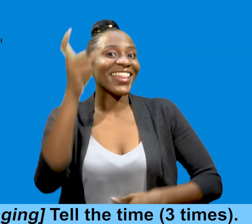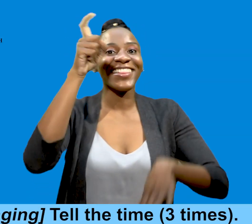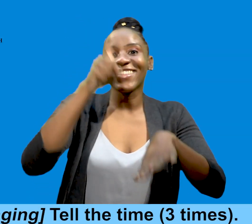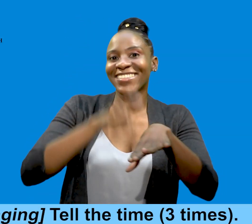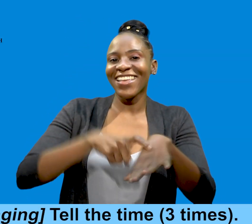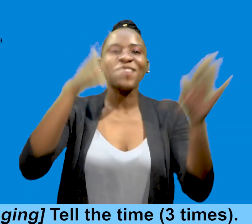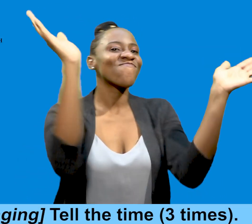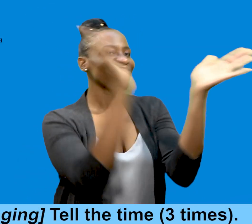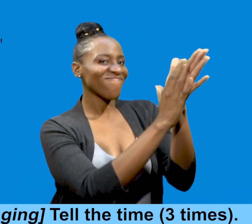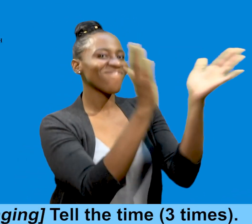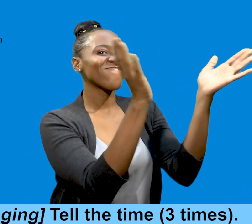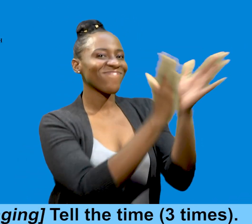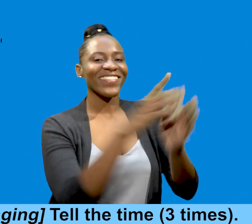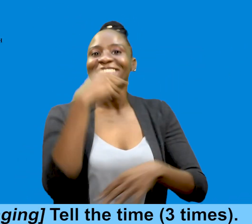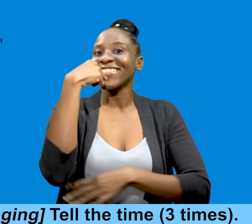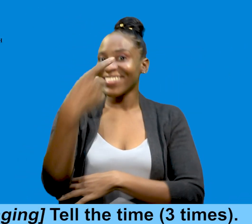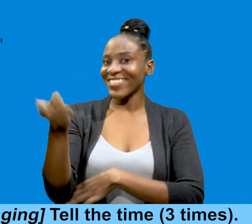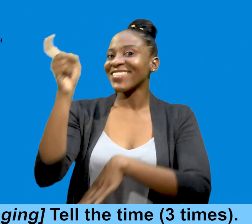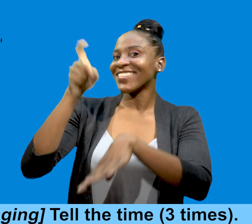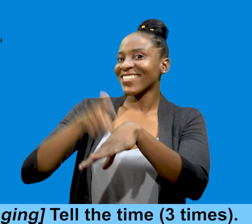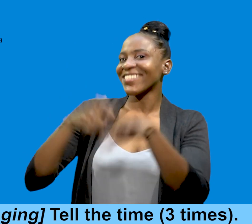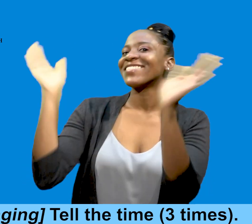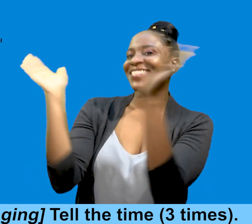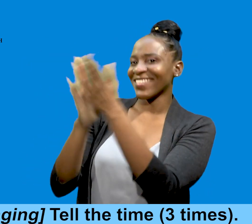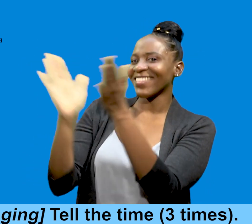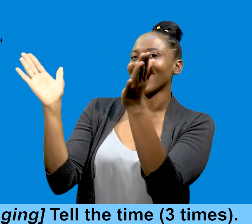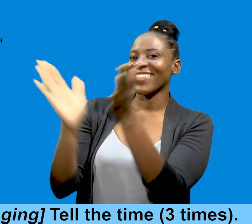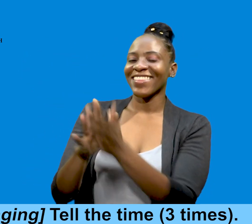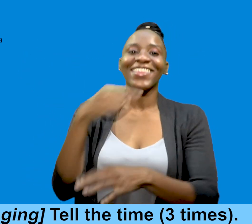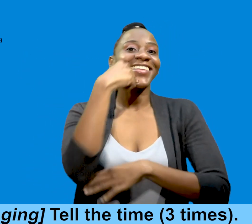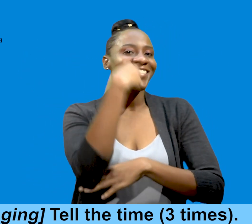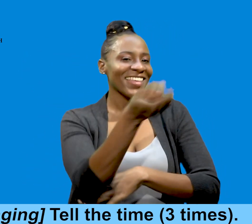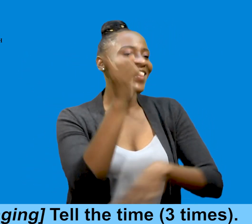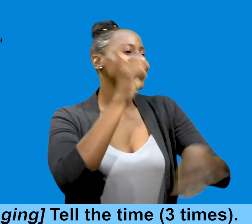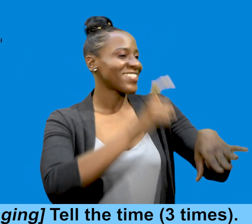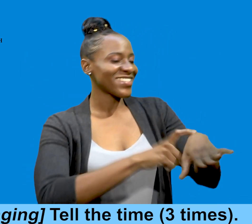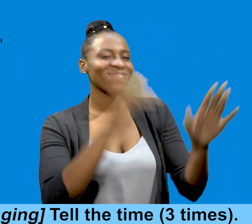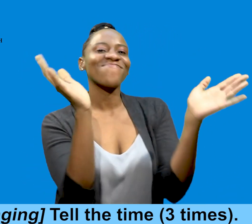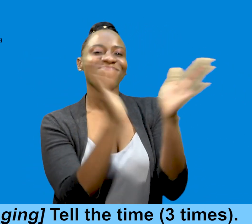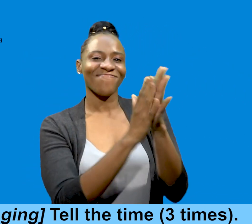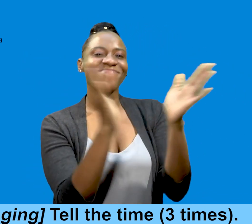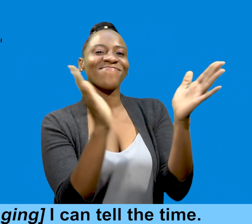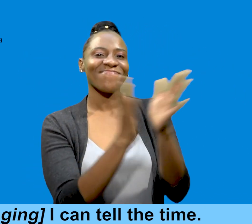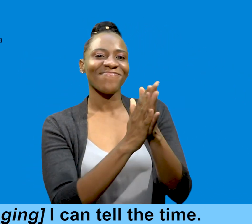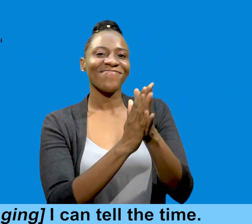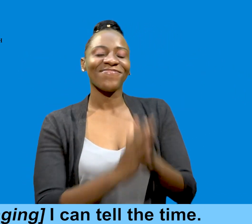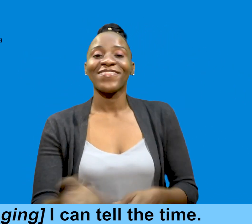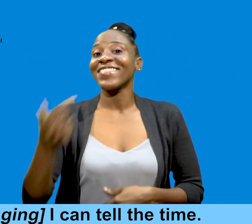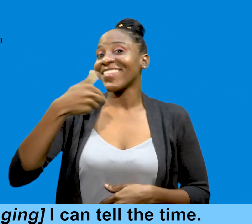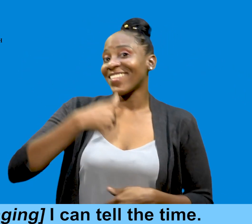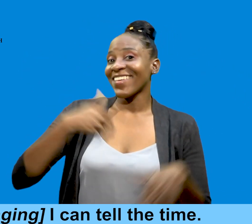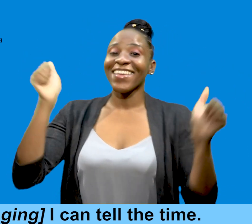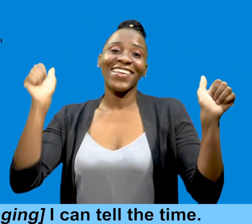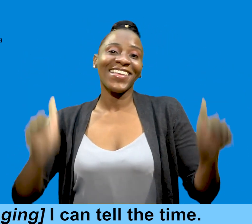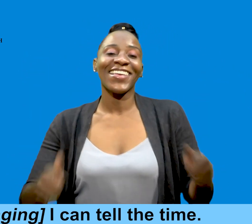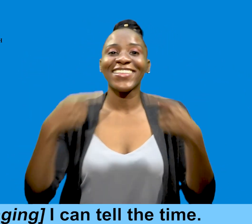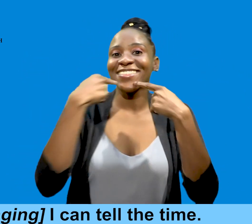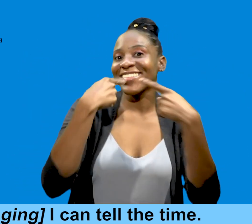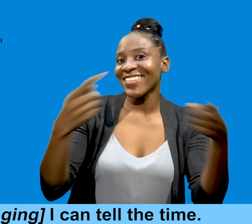Tell the time, tell the time, tell the time. I can